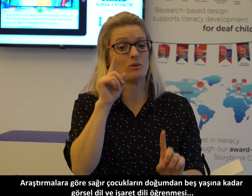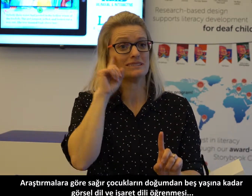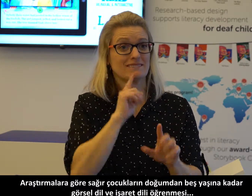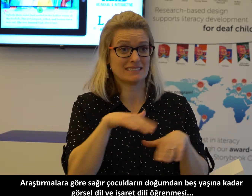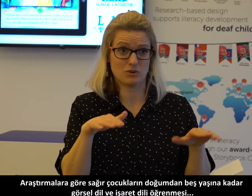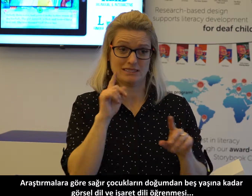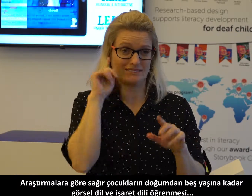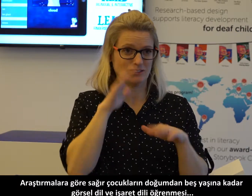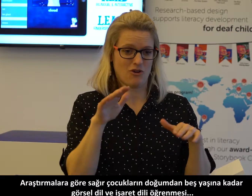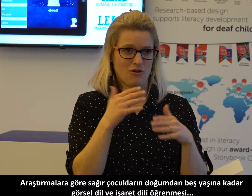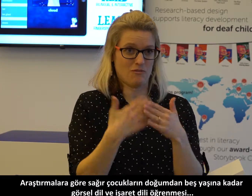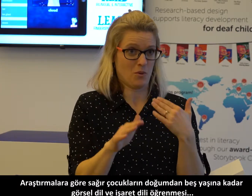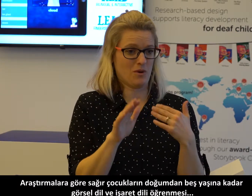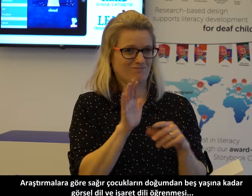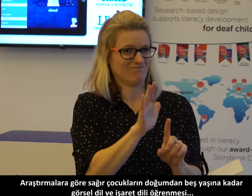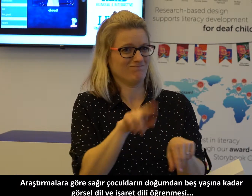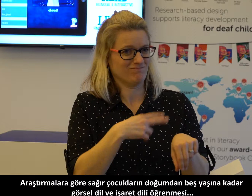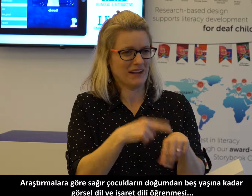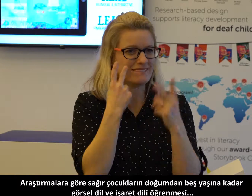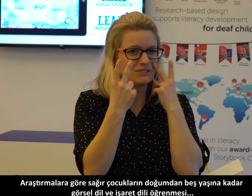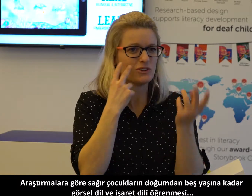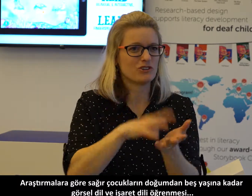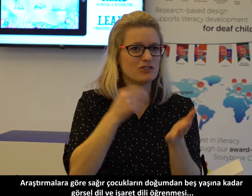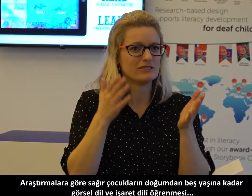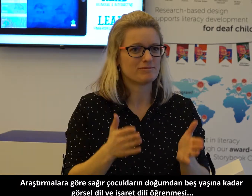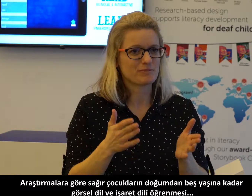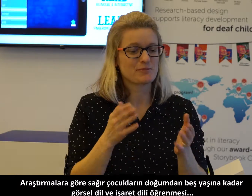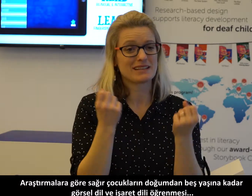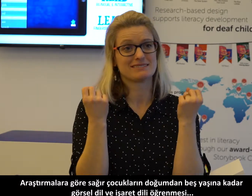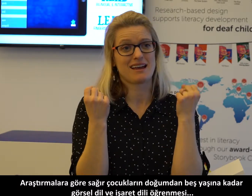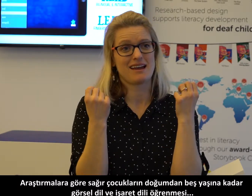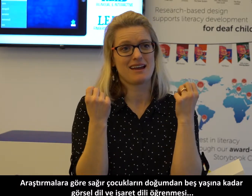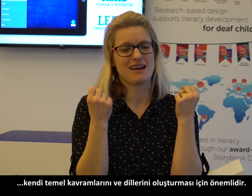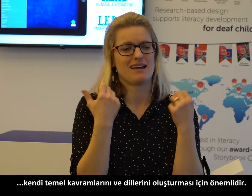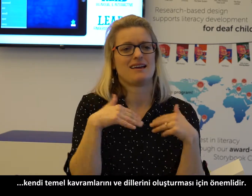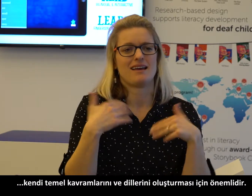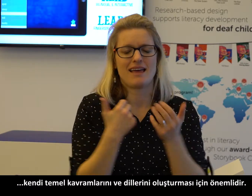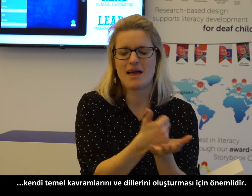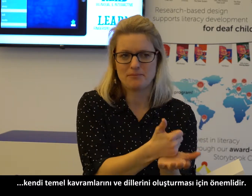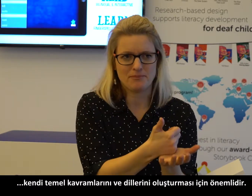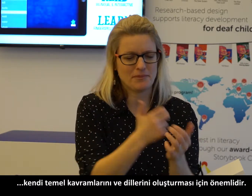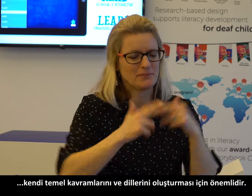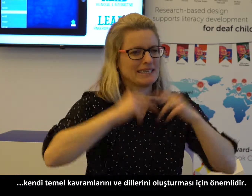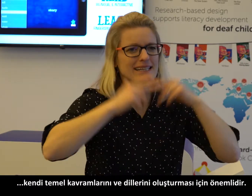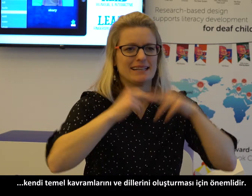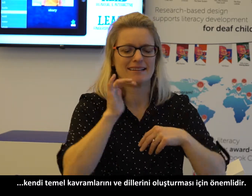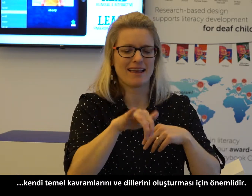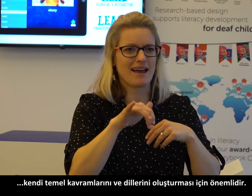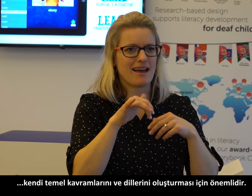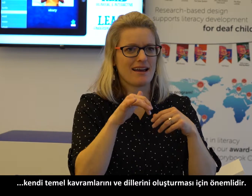is critically important for children, especially deaf children, to have access to a natural visual language, a signed language,